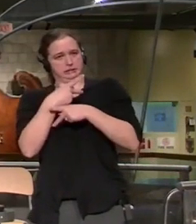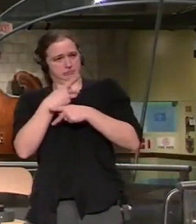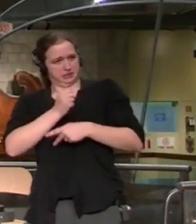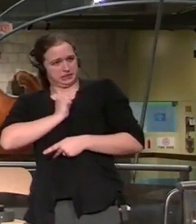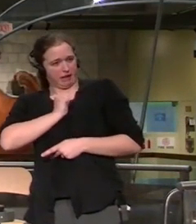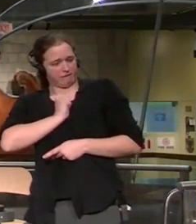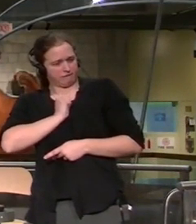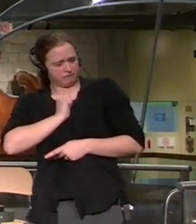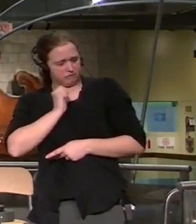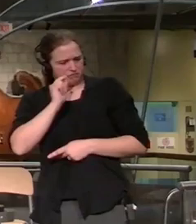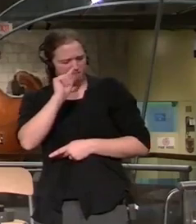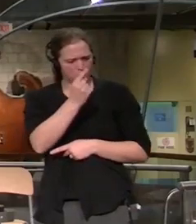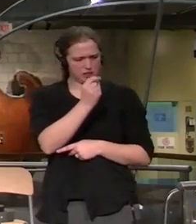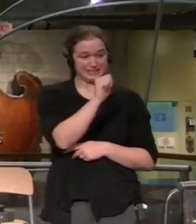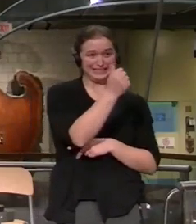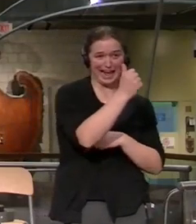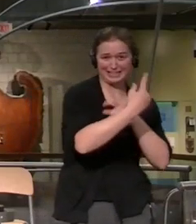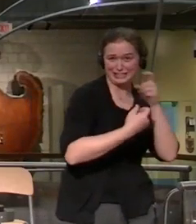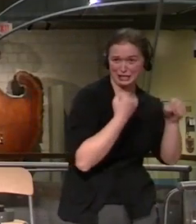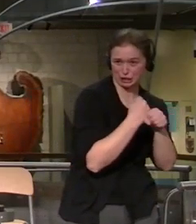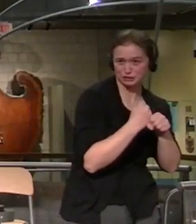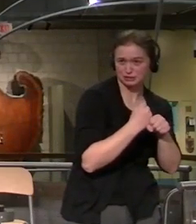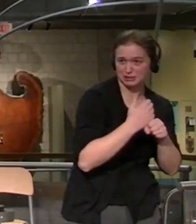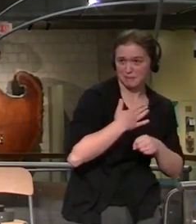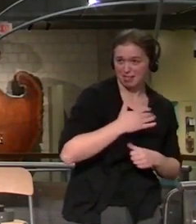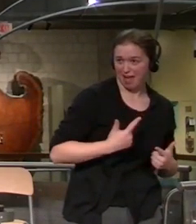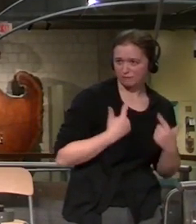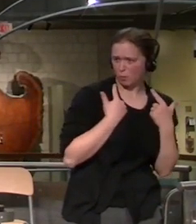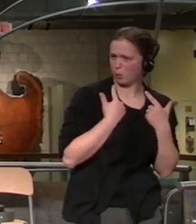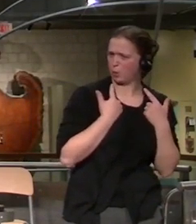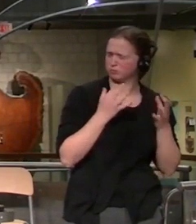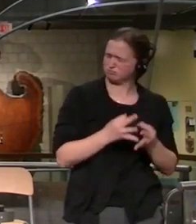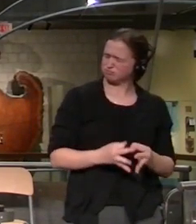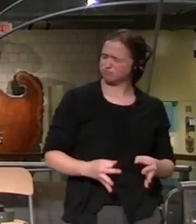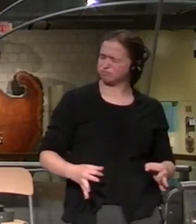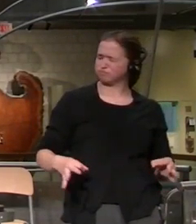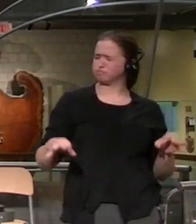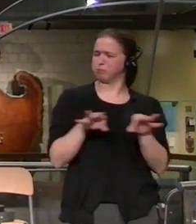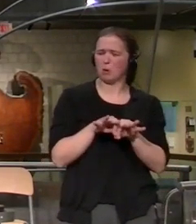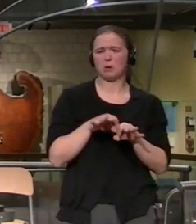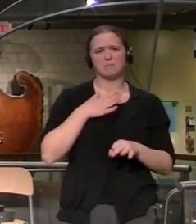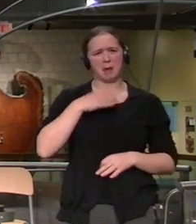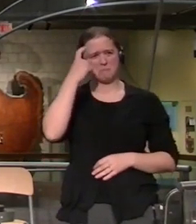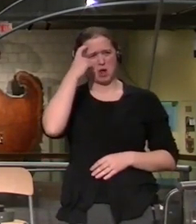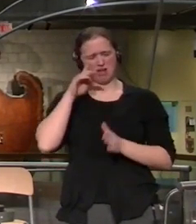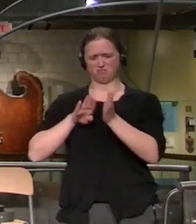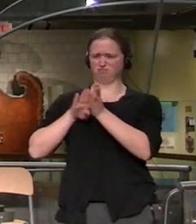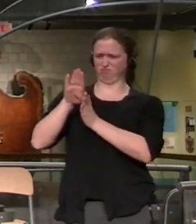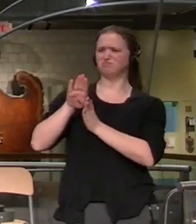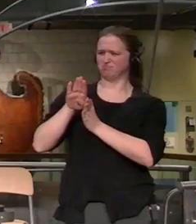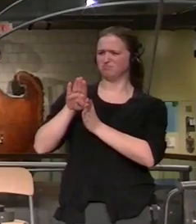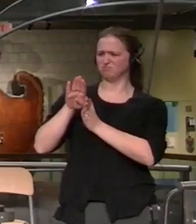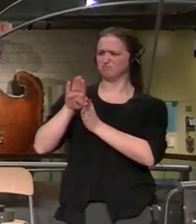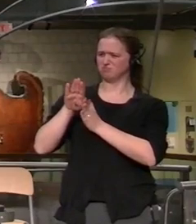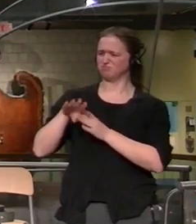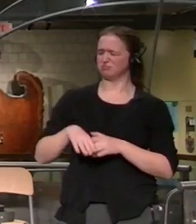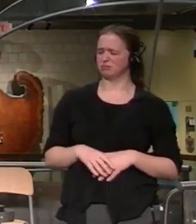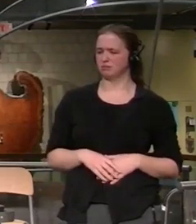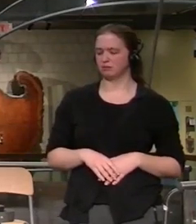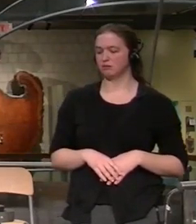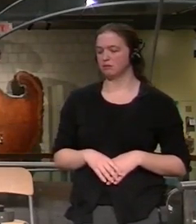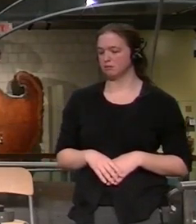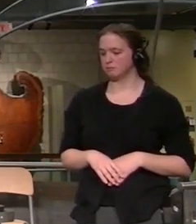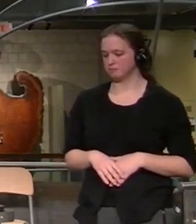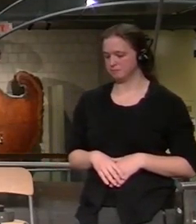work that's going to hopefully give you a brain that will last a really long time. When I give these talks to parents and to students